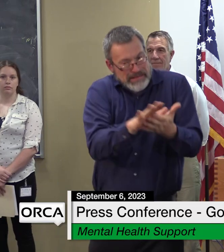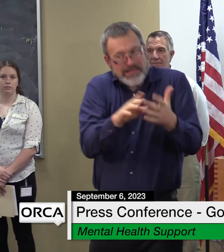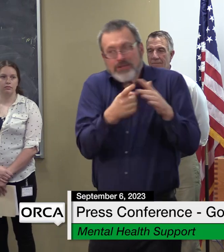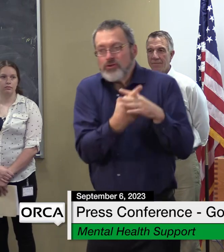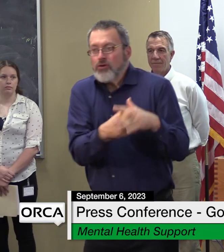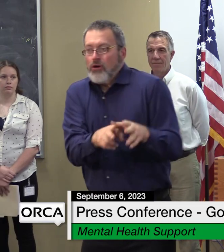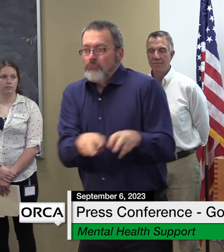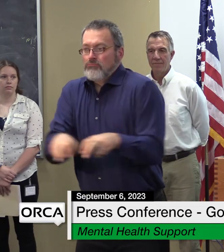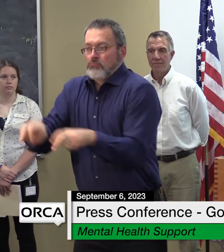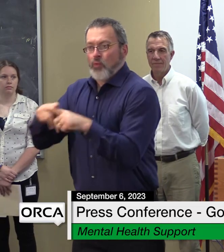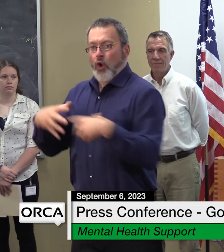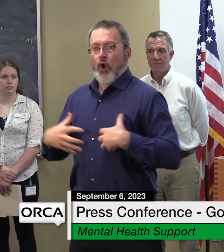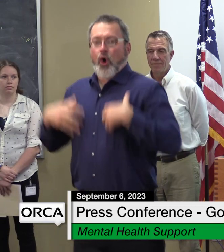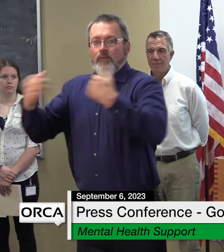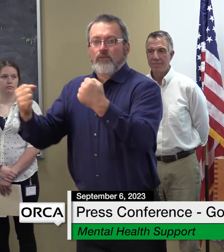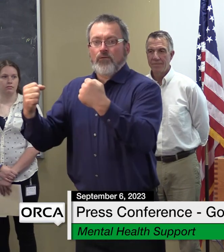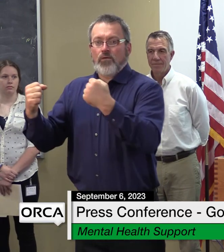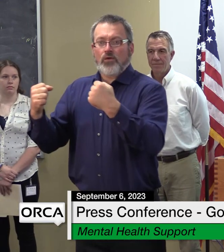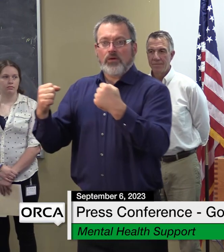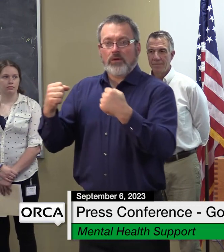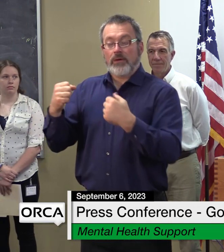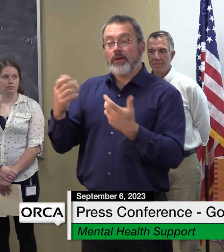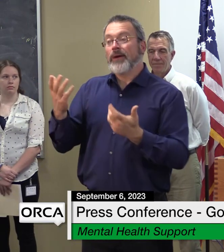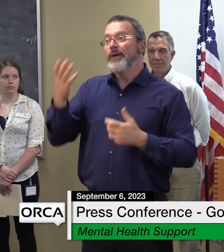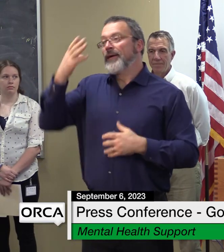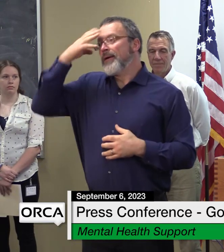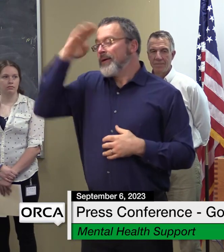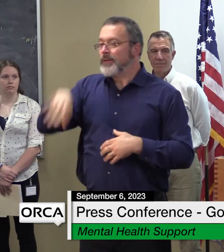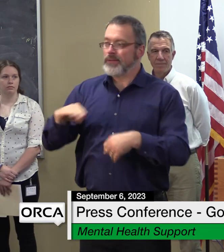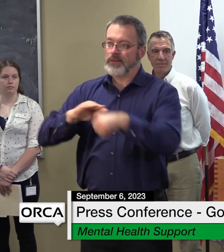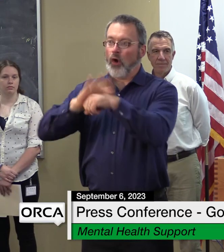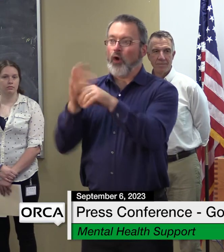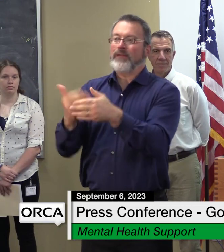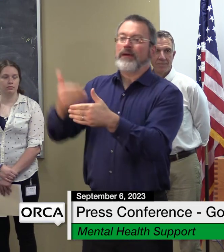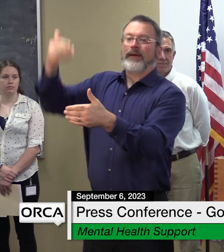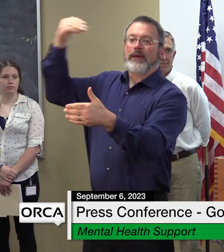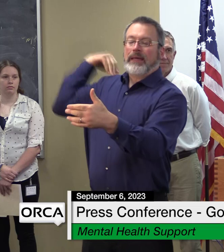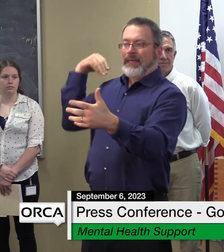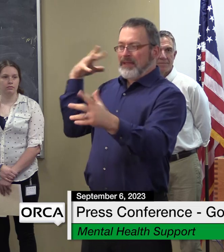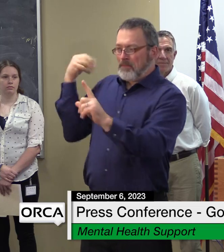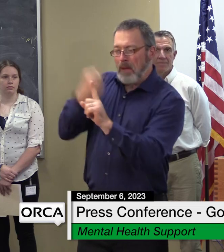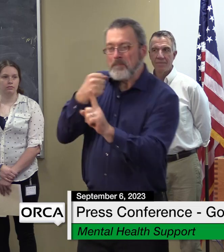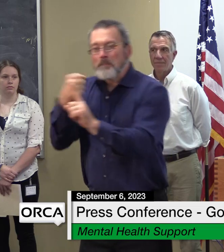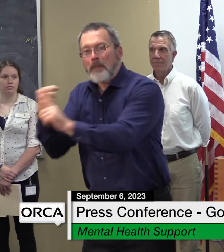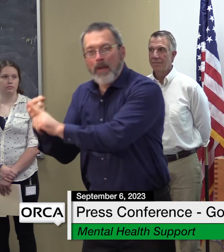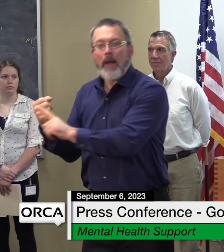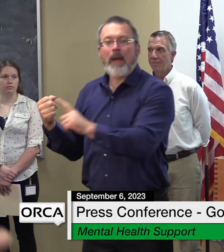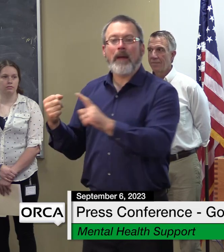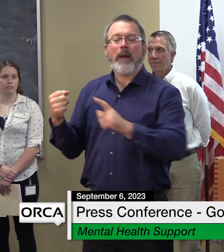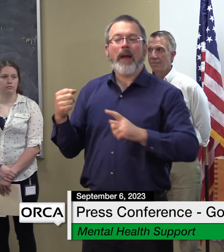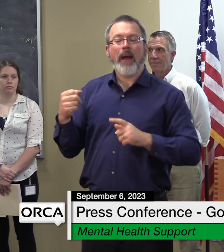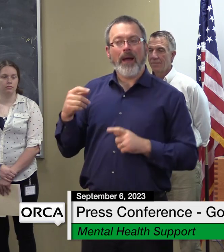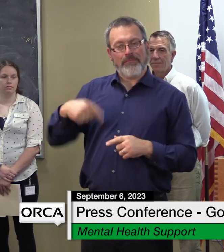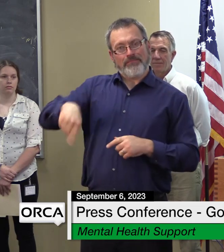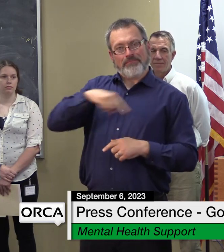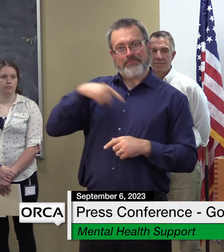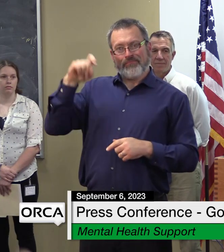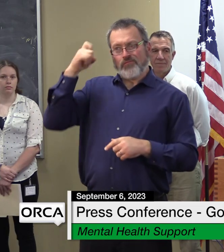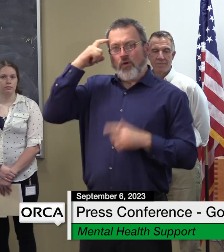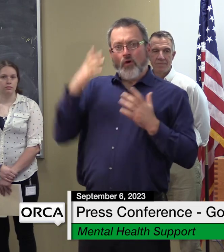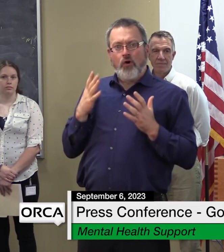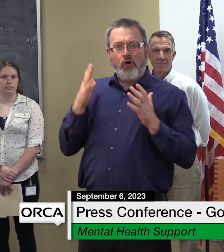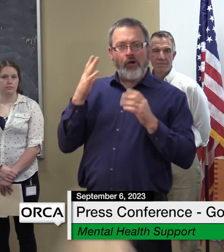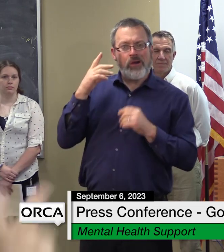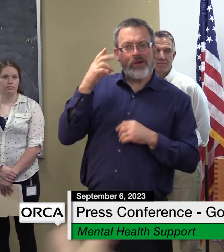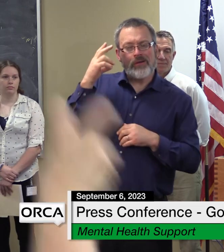pandemic. These events and the challenges that come with them remind us that recovery is truly a journey and that